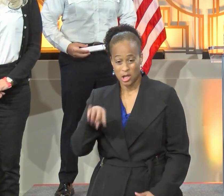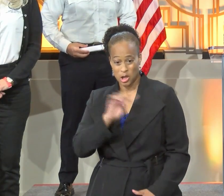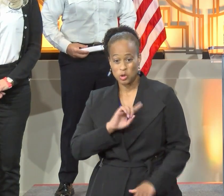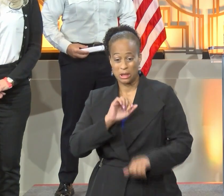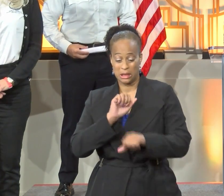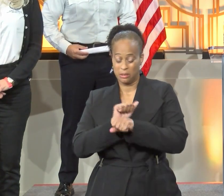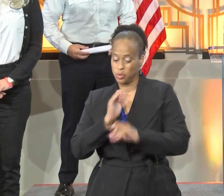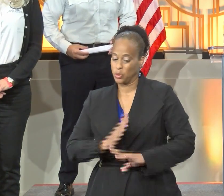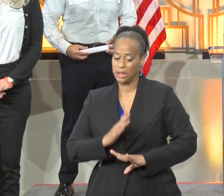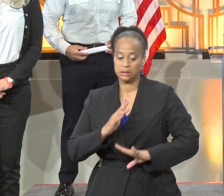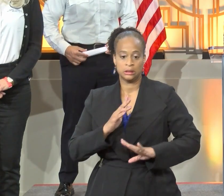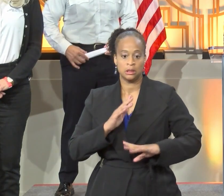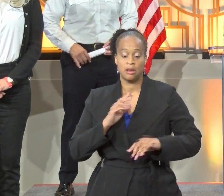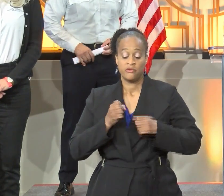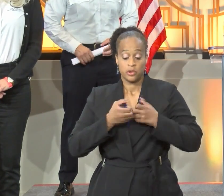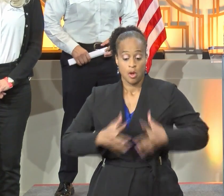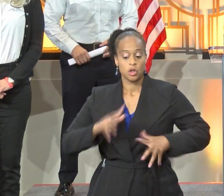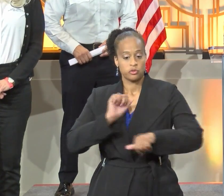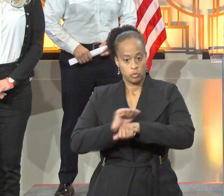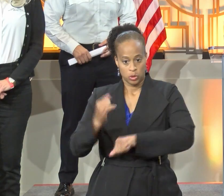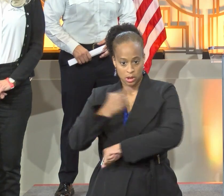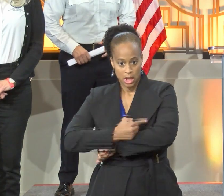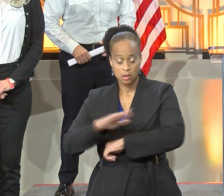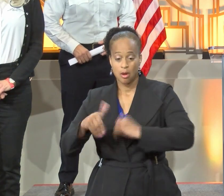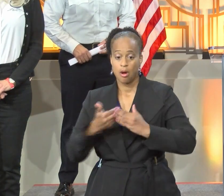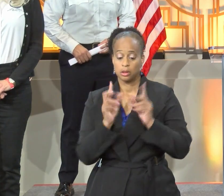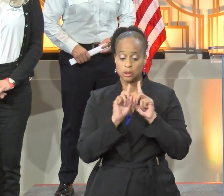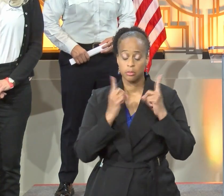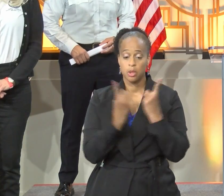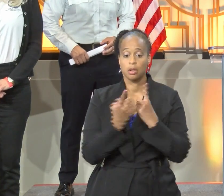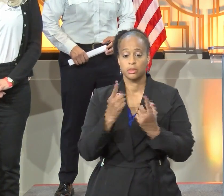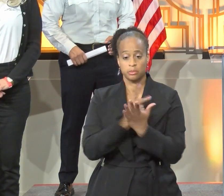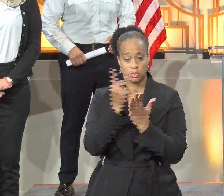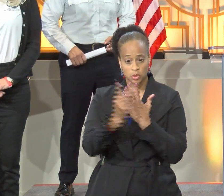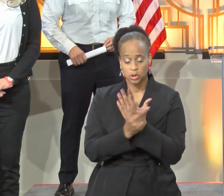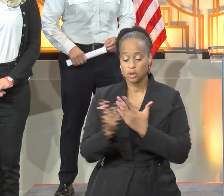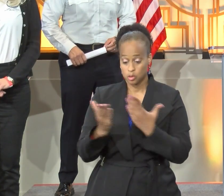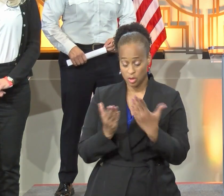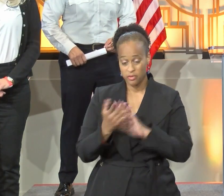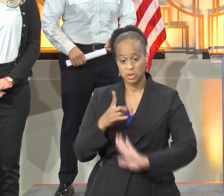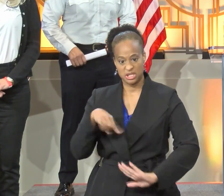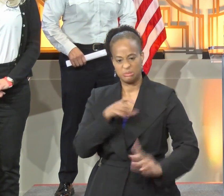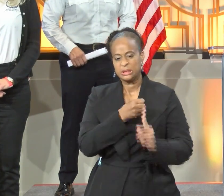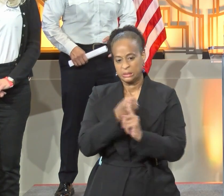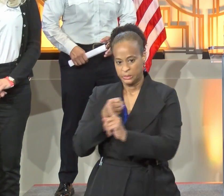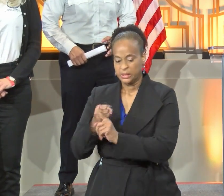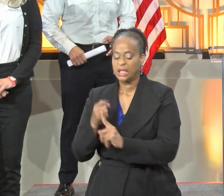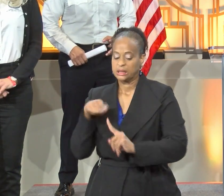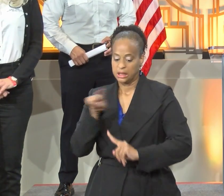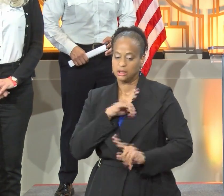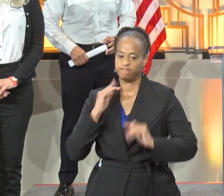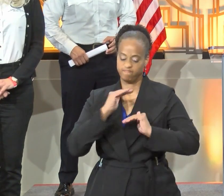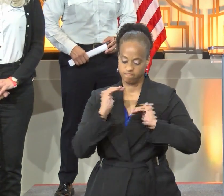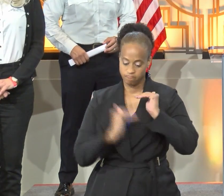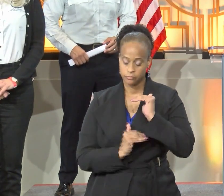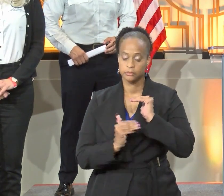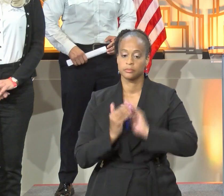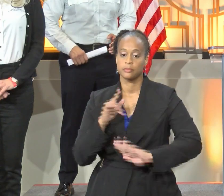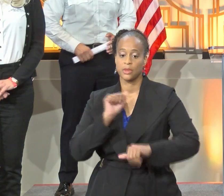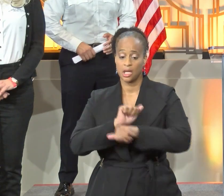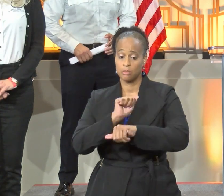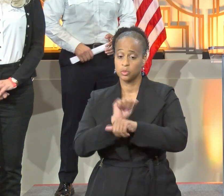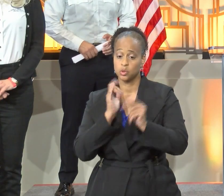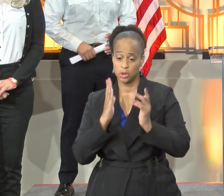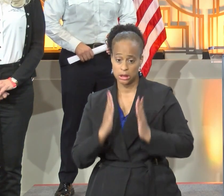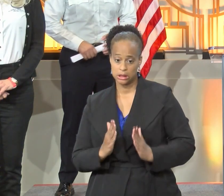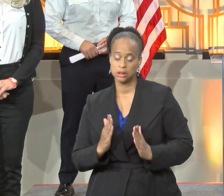employee work days. All department programs services have been impacted. Employees